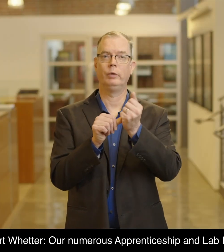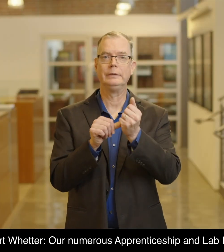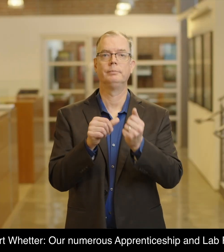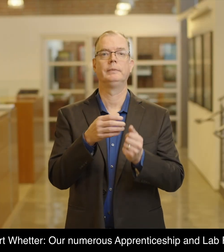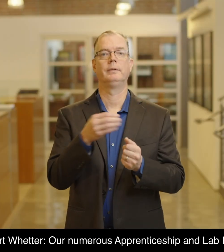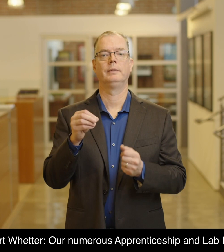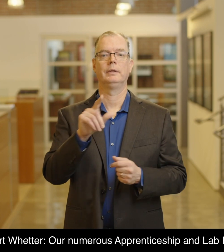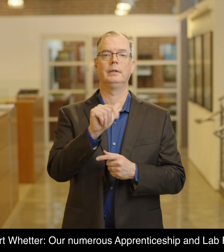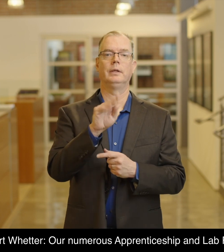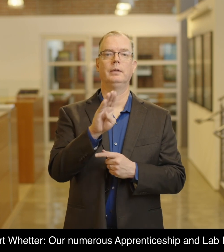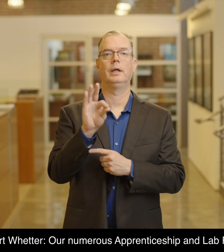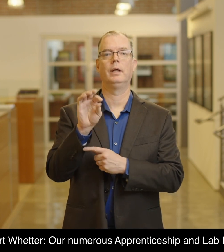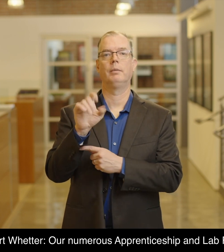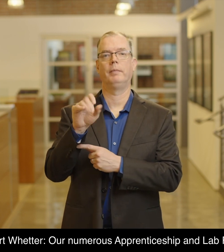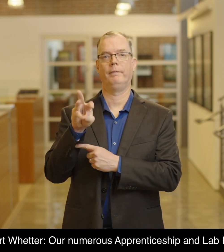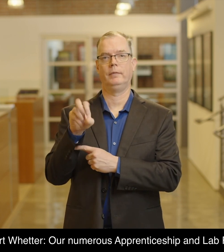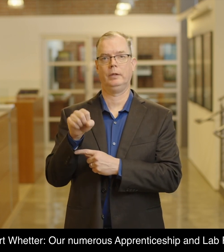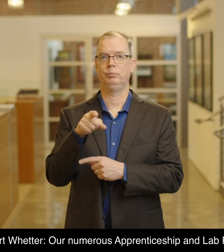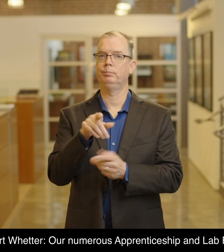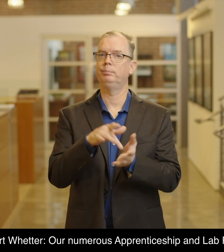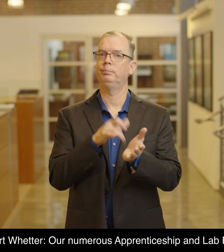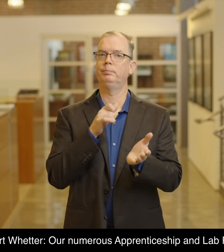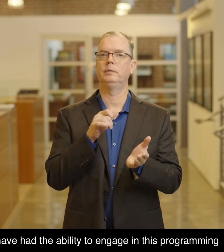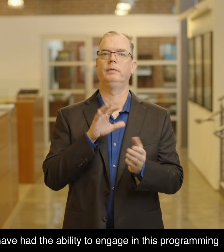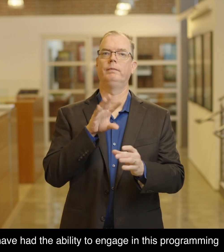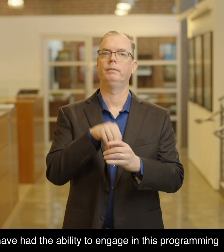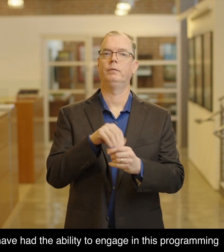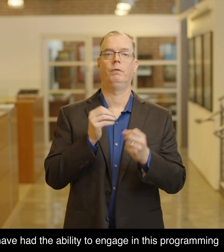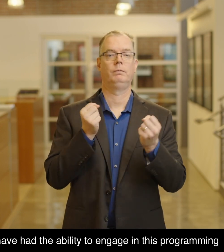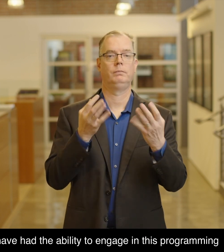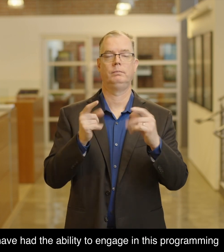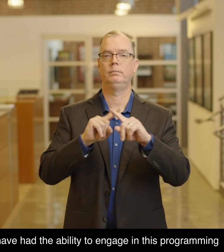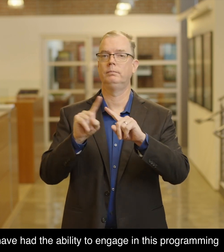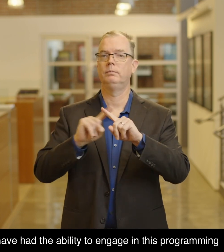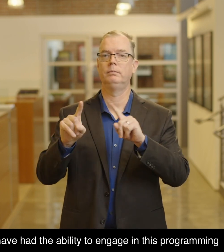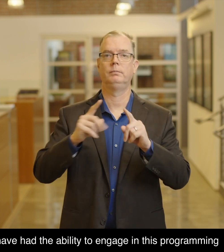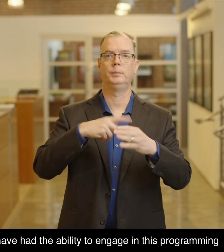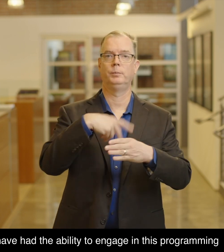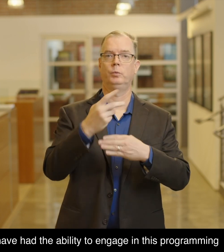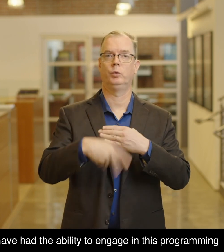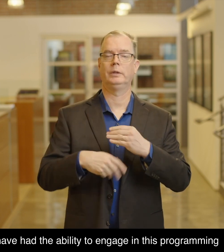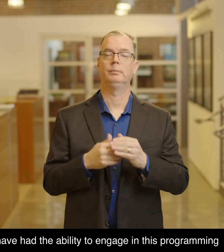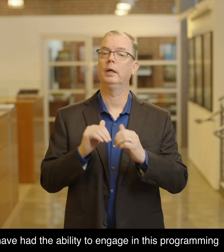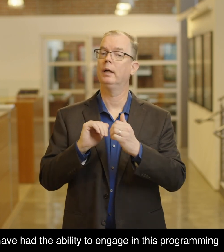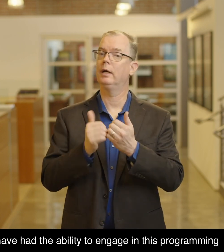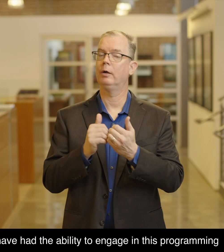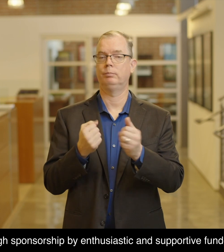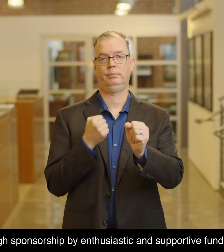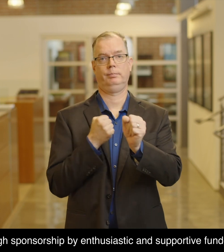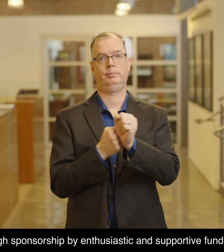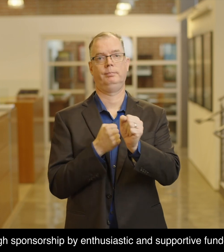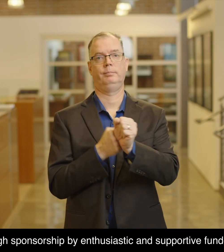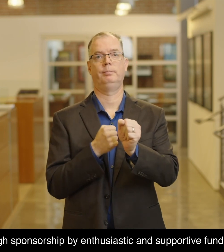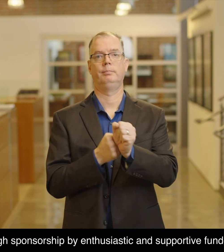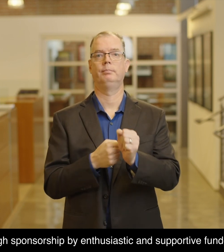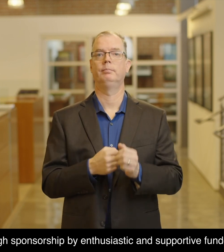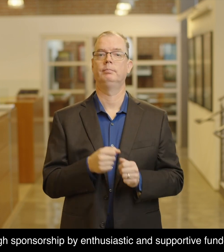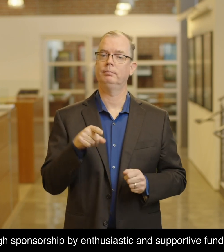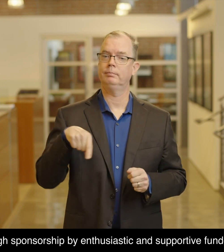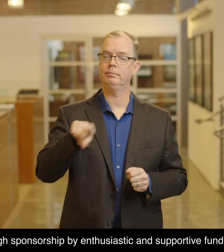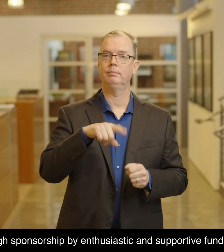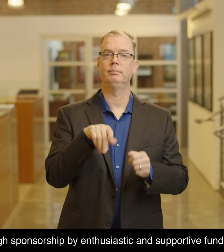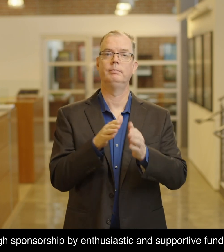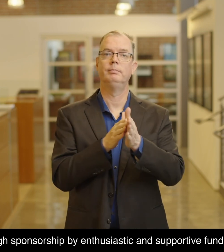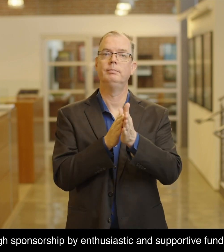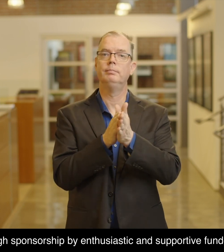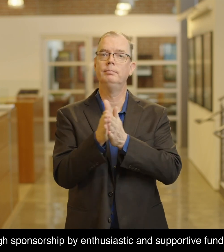Our numerous apprenticeship and lab fellows have had the ability to engage in this programming through sponsorship